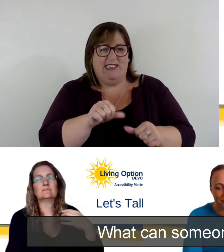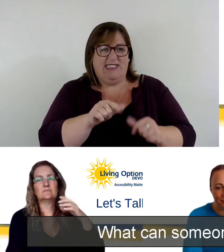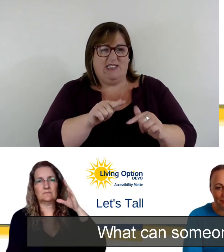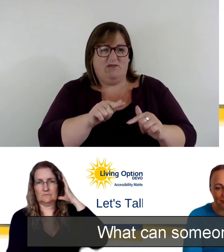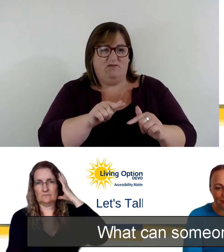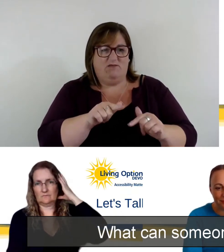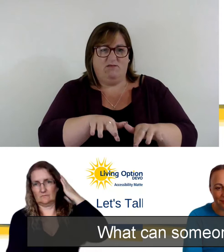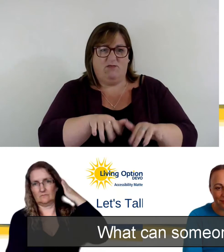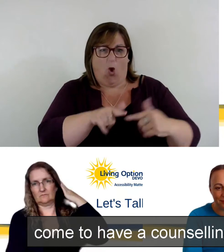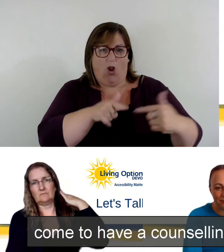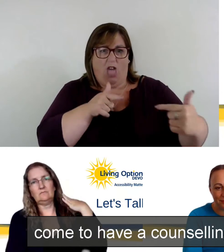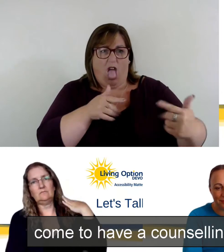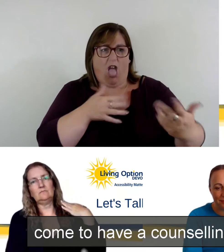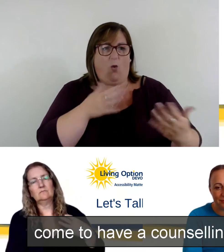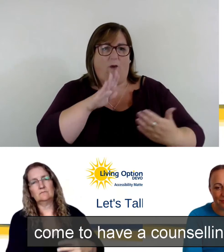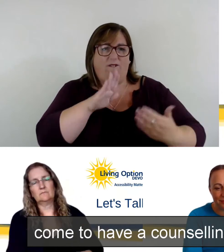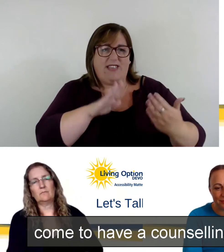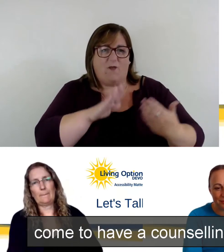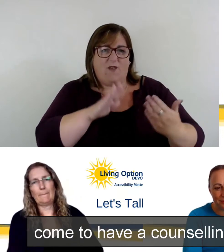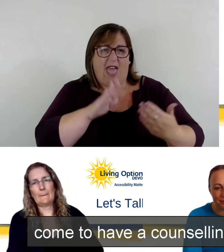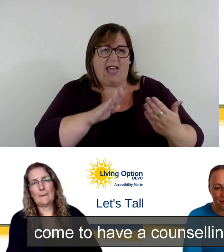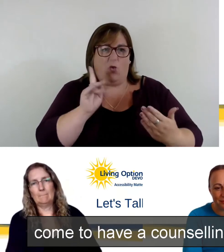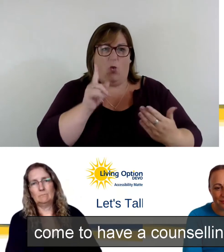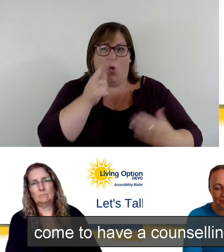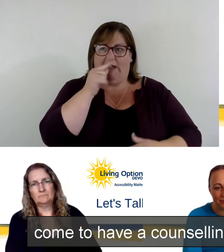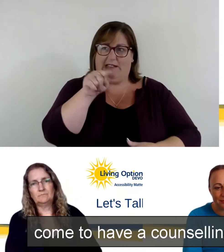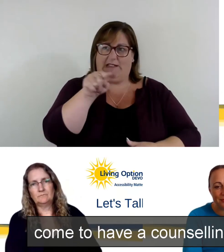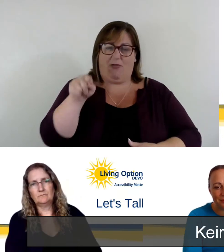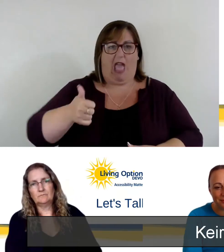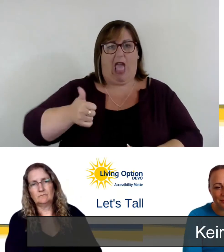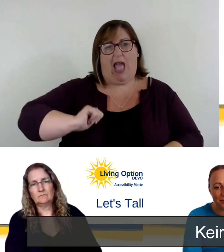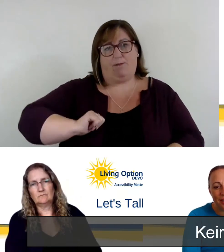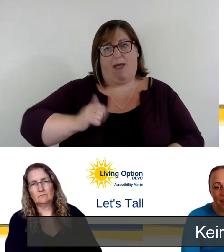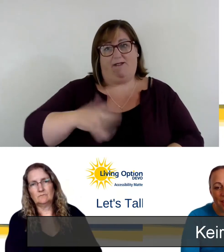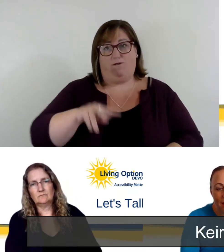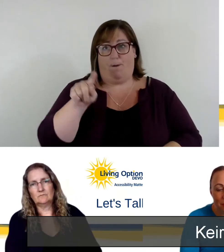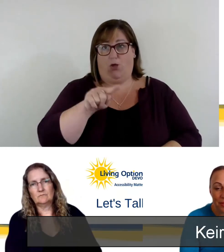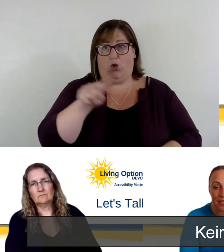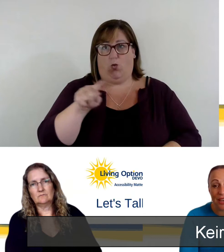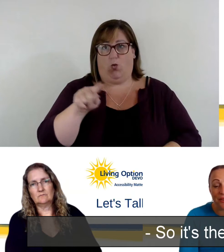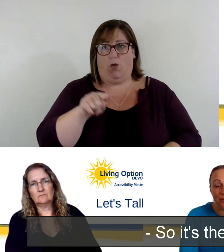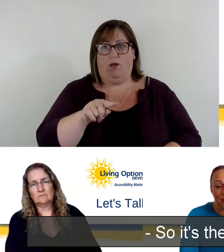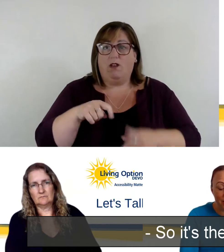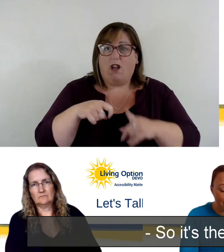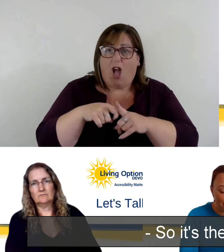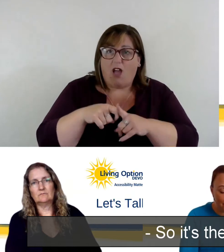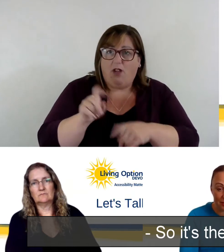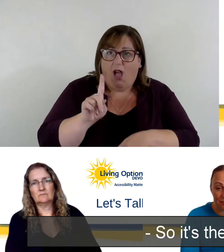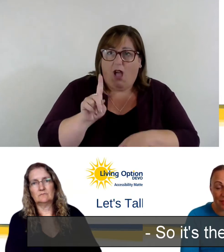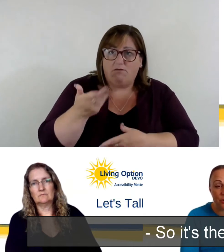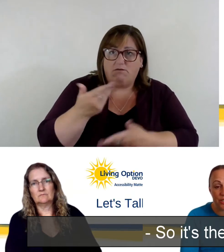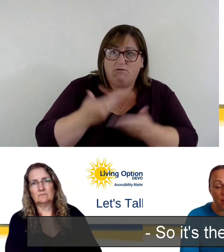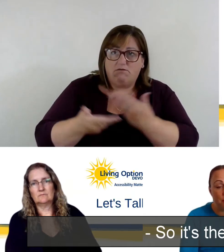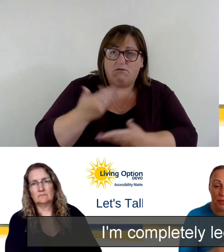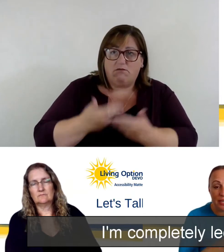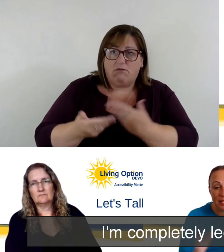What can someone expect if they come to have a counselling session with you both? Keira. So it's